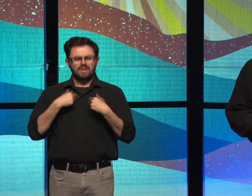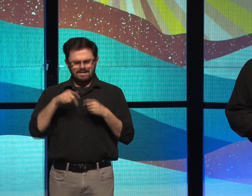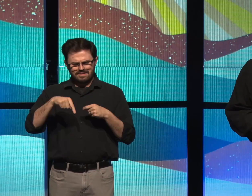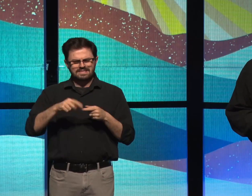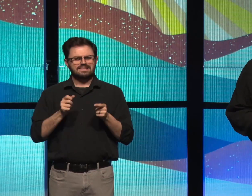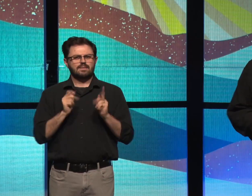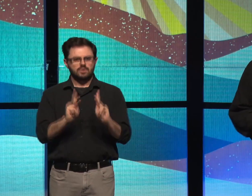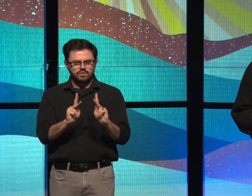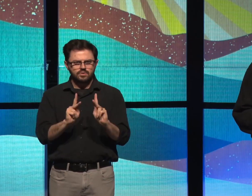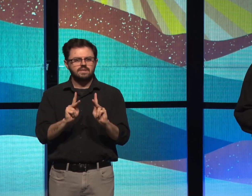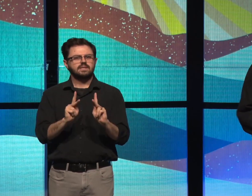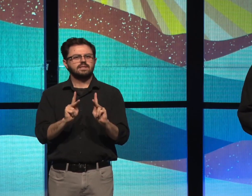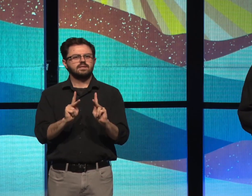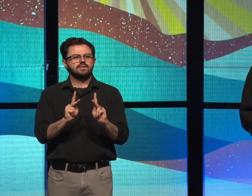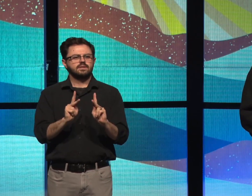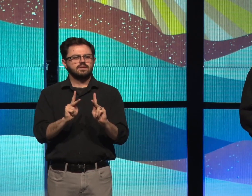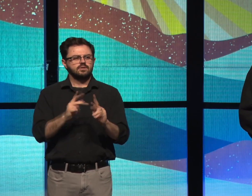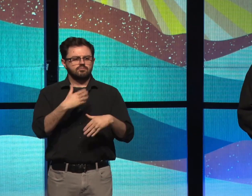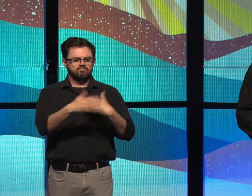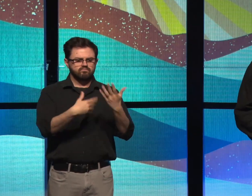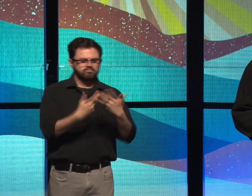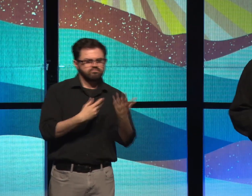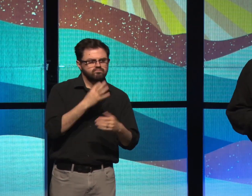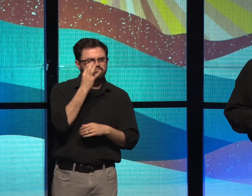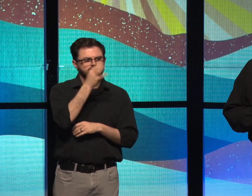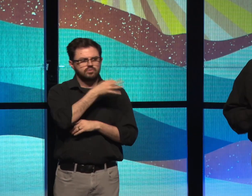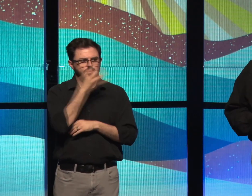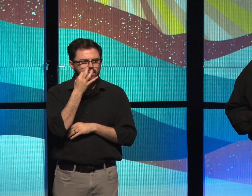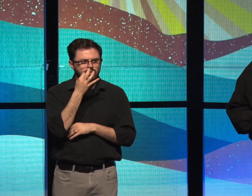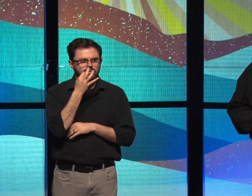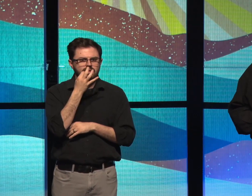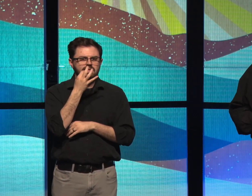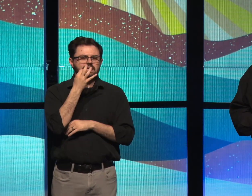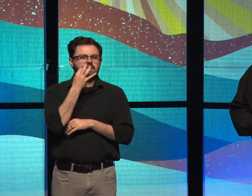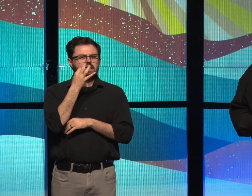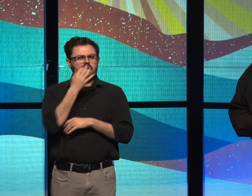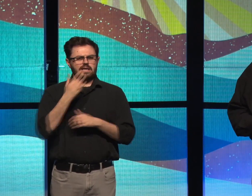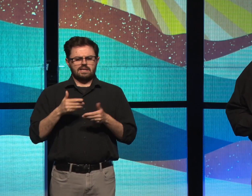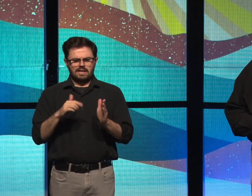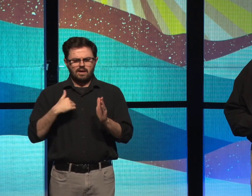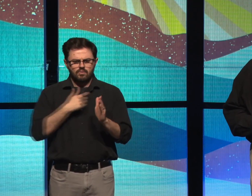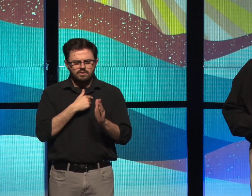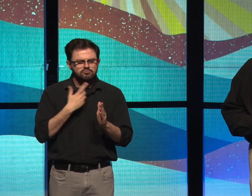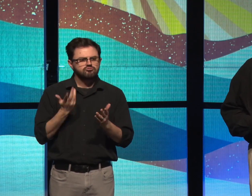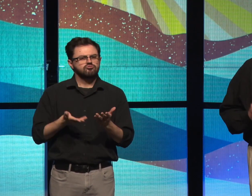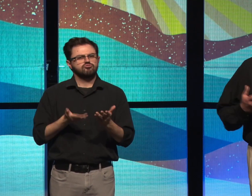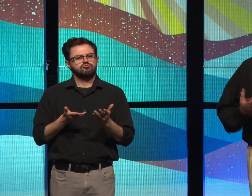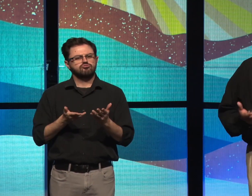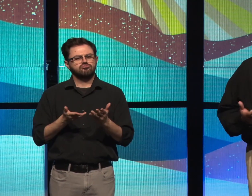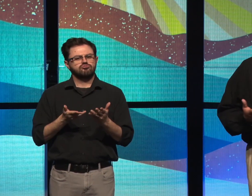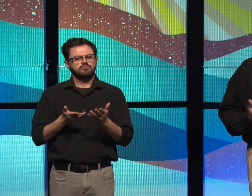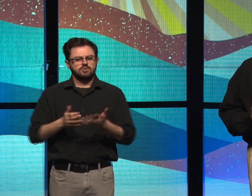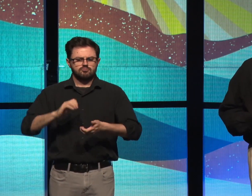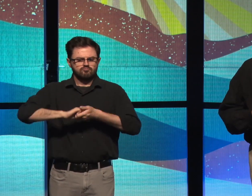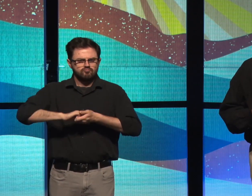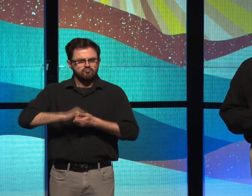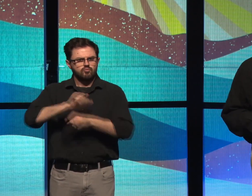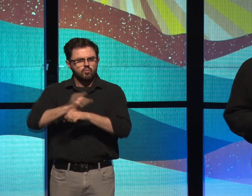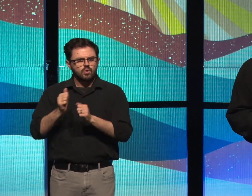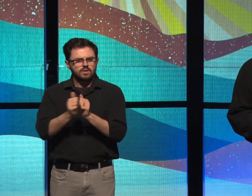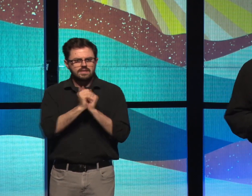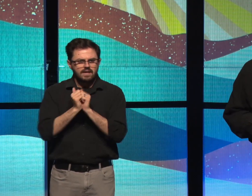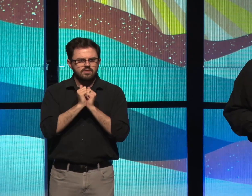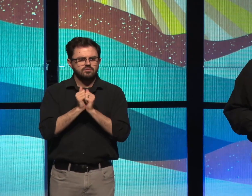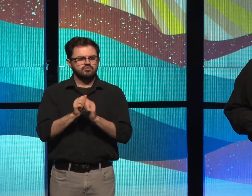communion as a way to encourage us to work to overcome poverty. See, the elements are going to